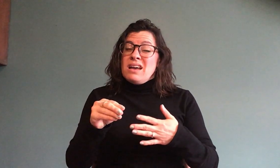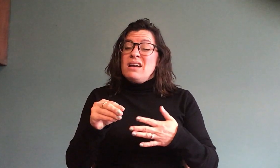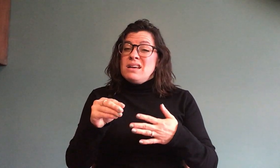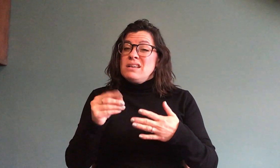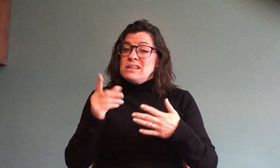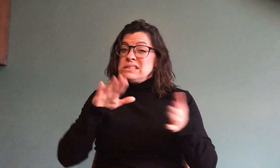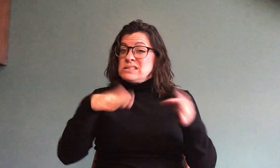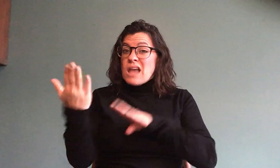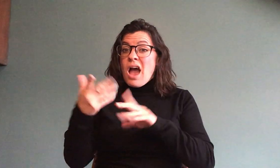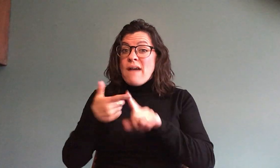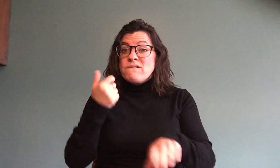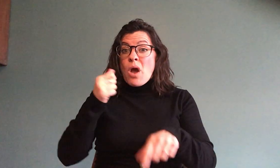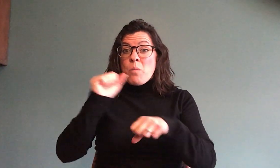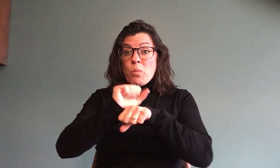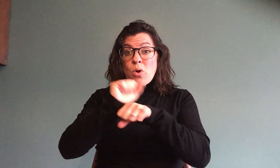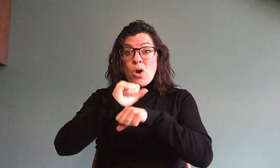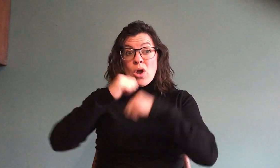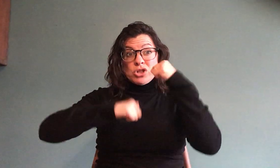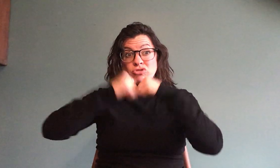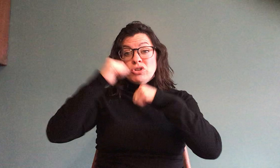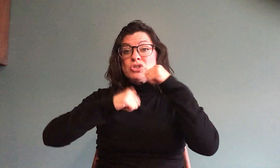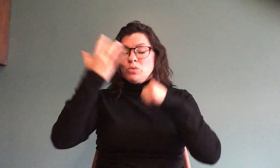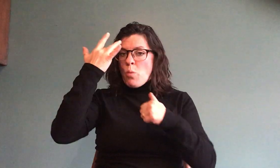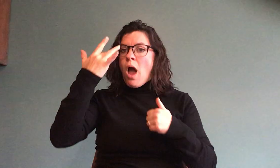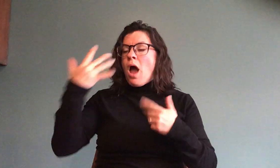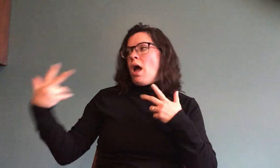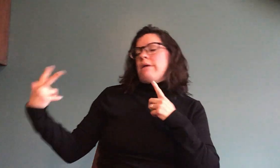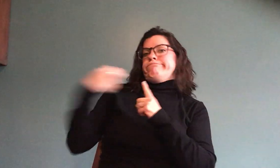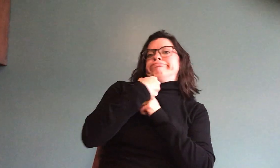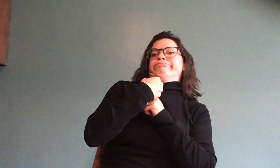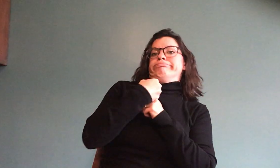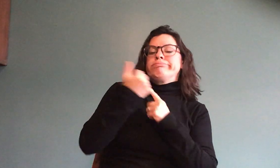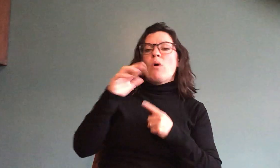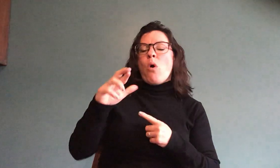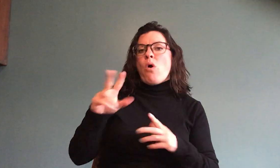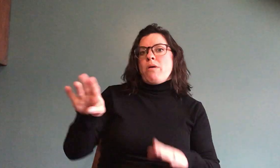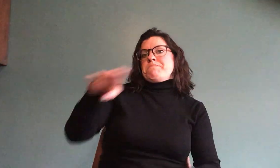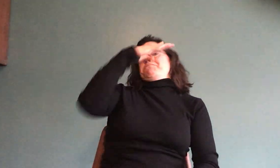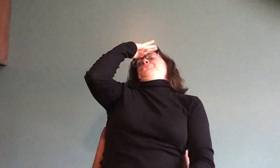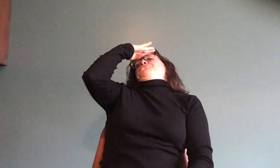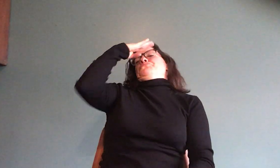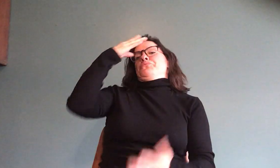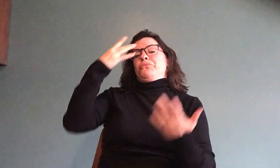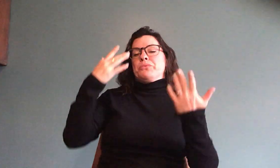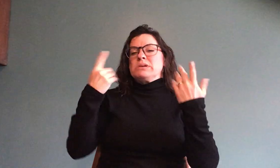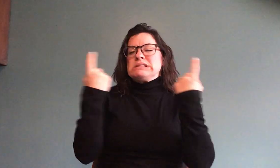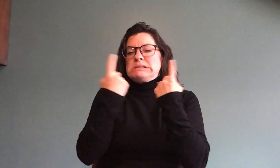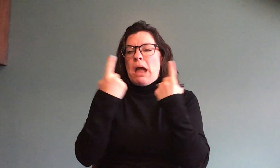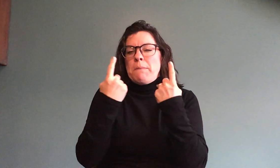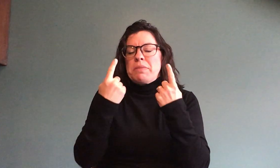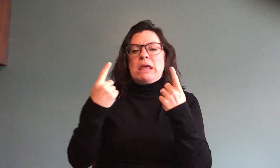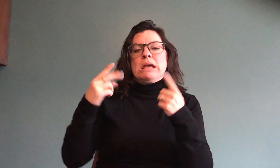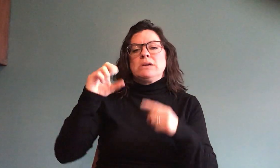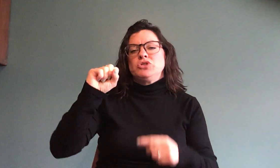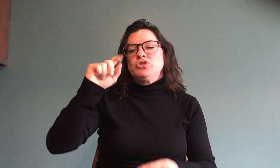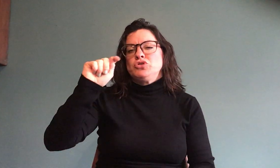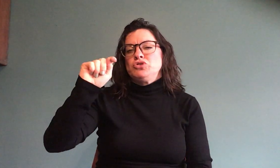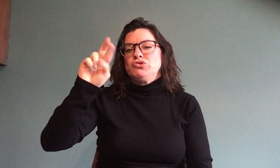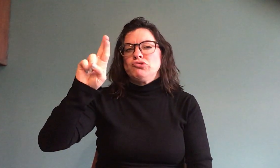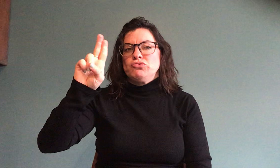we want to keep aware of that. Okay, 75% of deaths, okay, involve heavy equipment. Okay, you're on a job site, what do you got